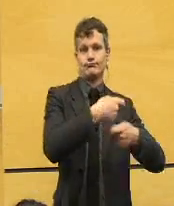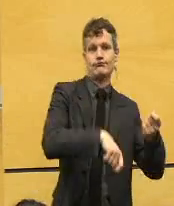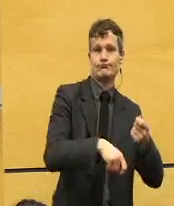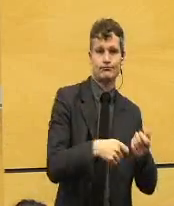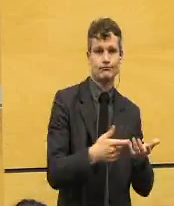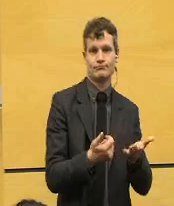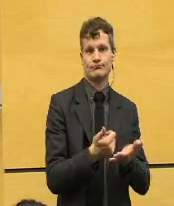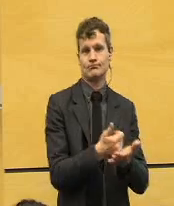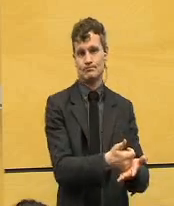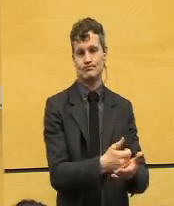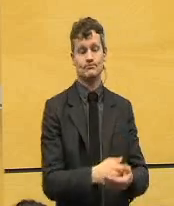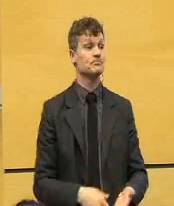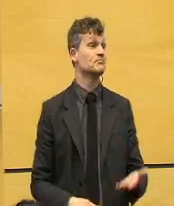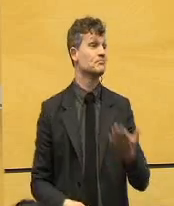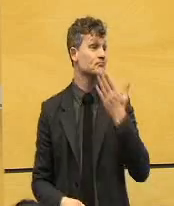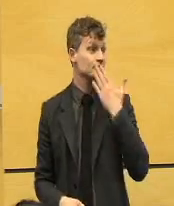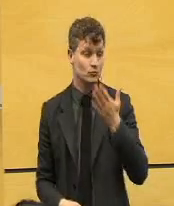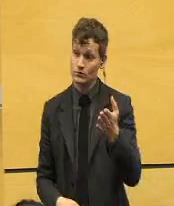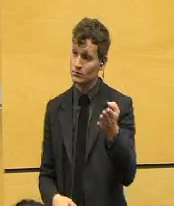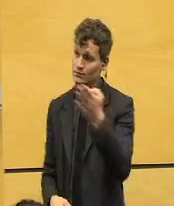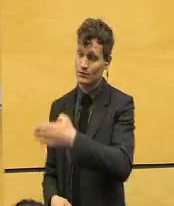Thank you. Mr. Yu, please.